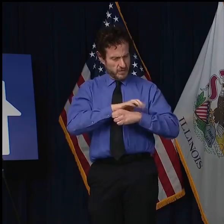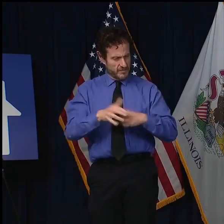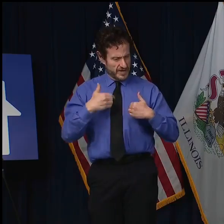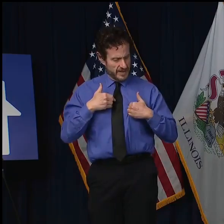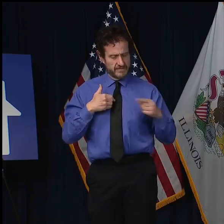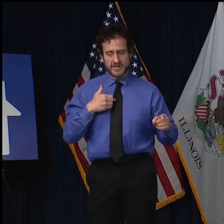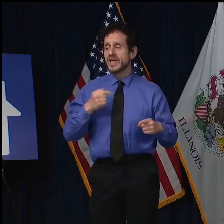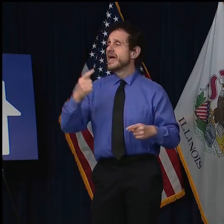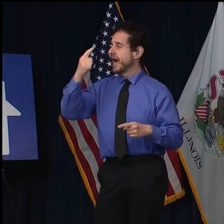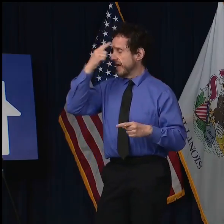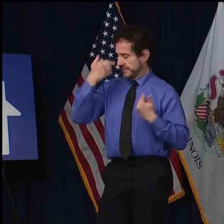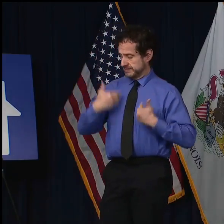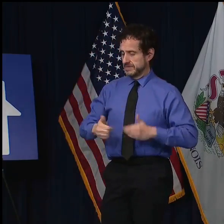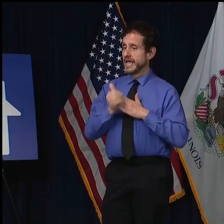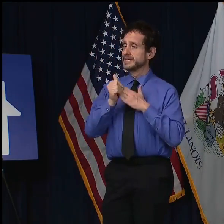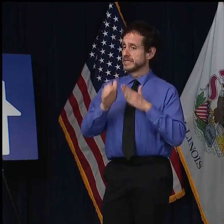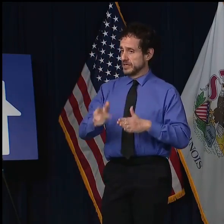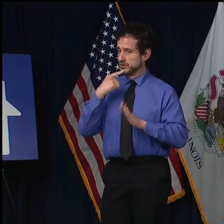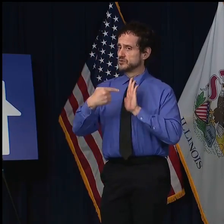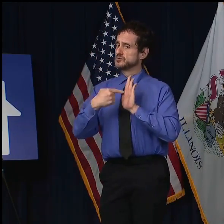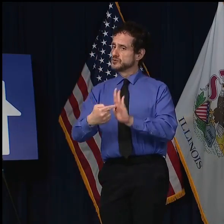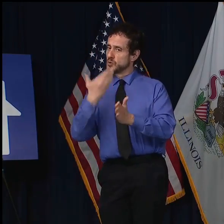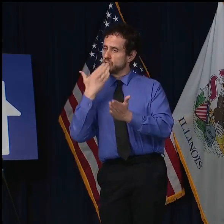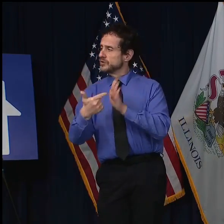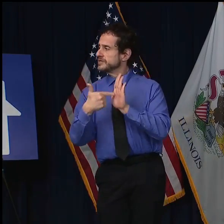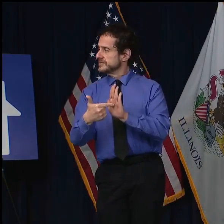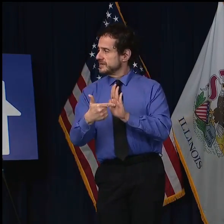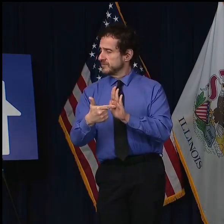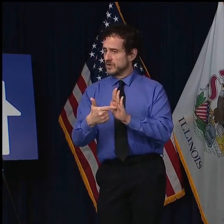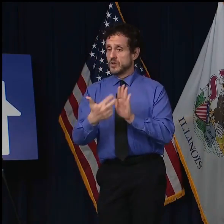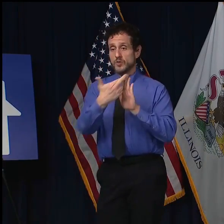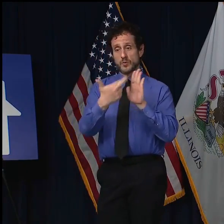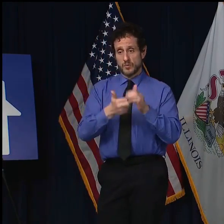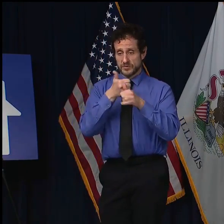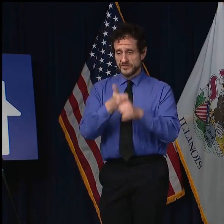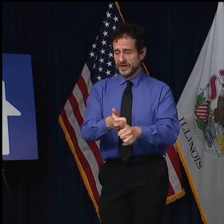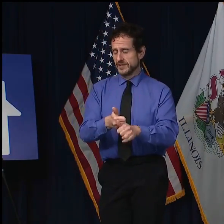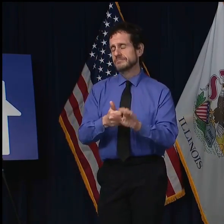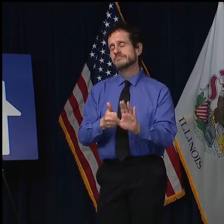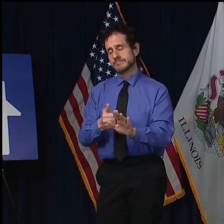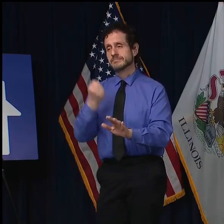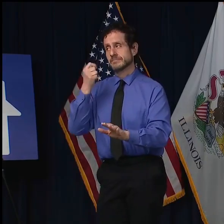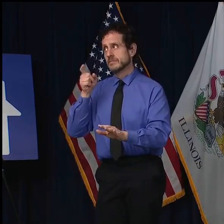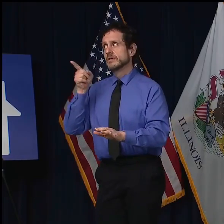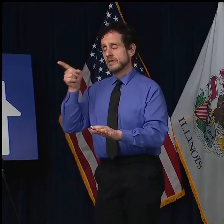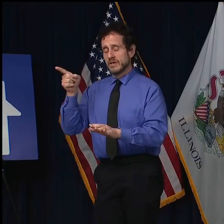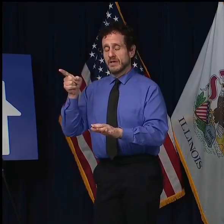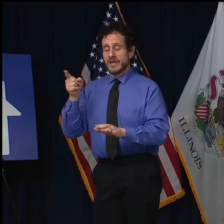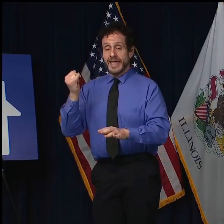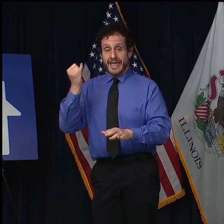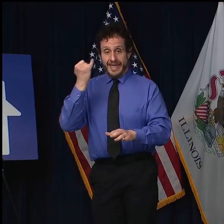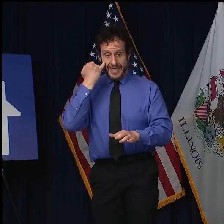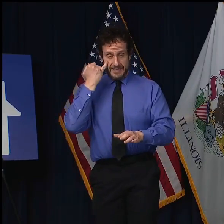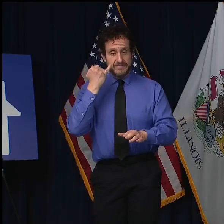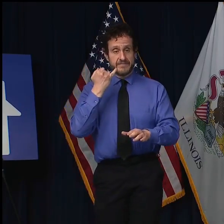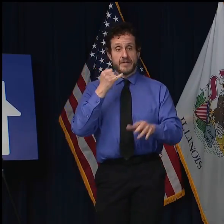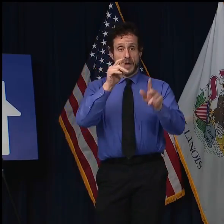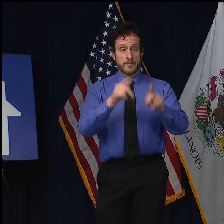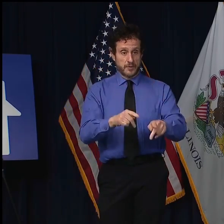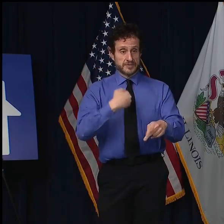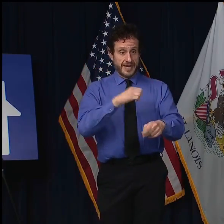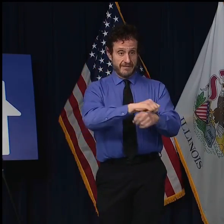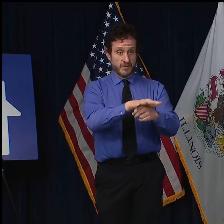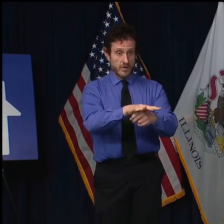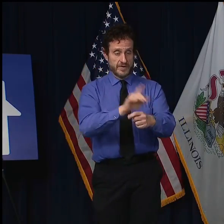you should set a good example for people. You should follow the rules. Look, you can get tested after you've been exposed to somebody